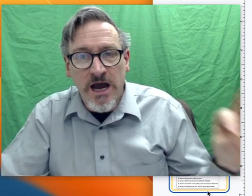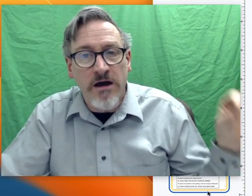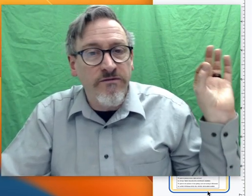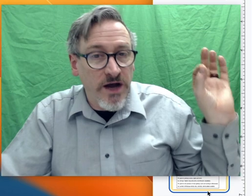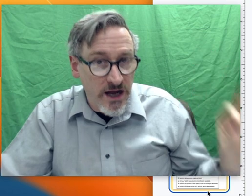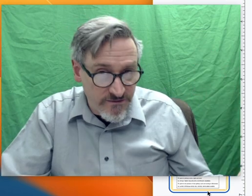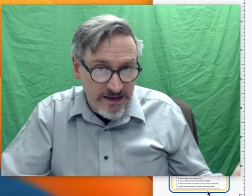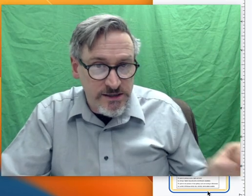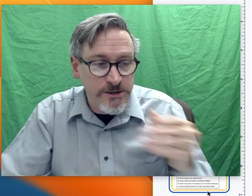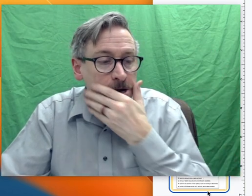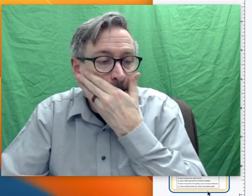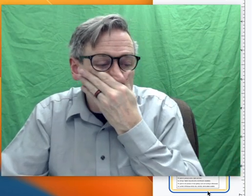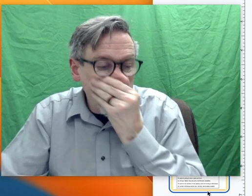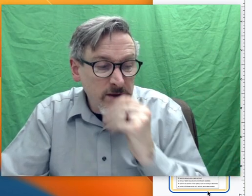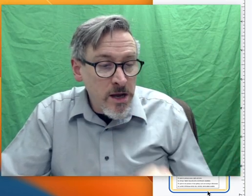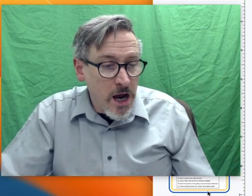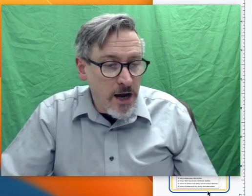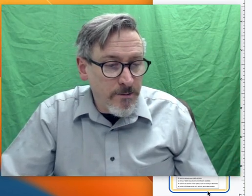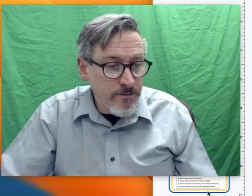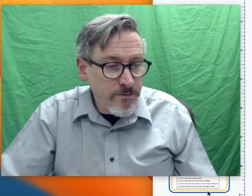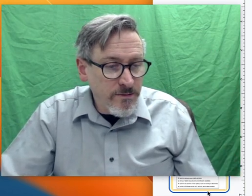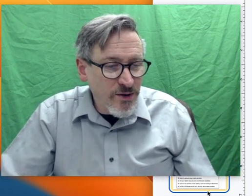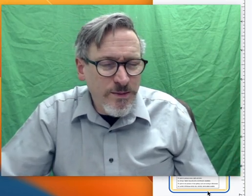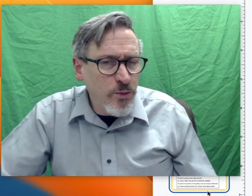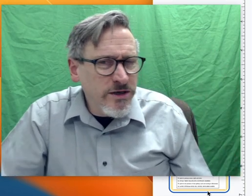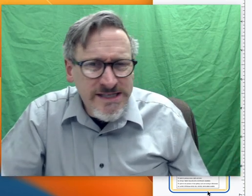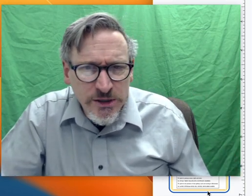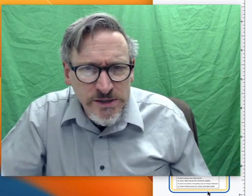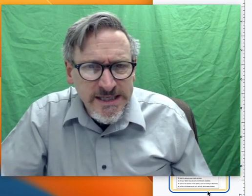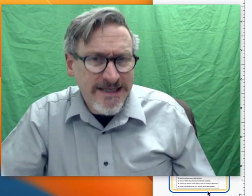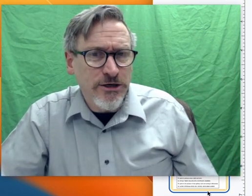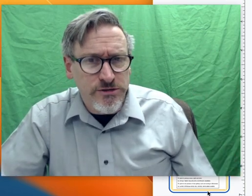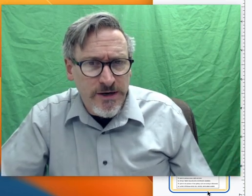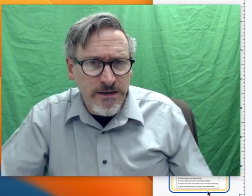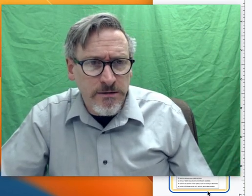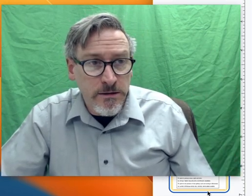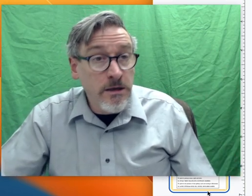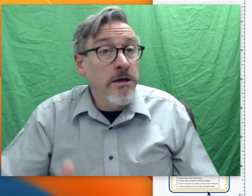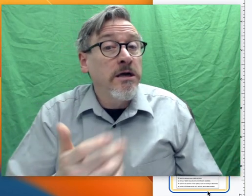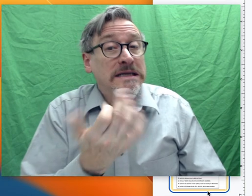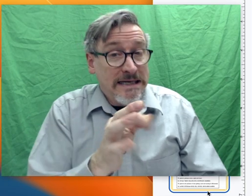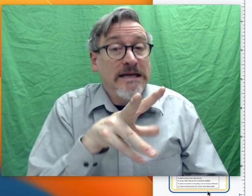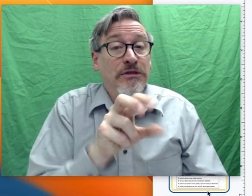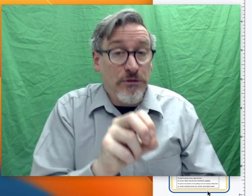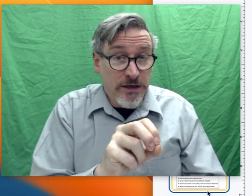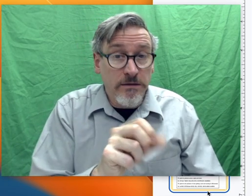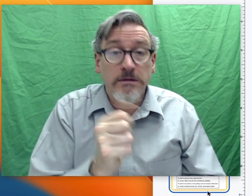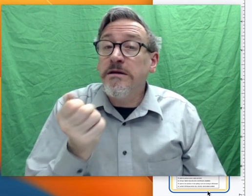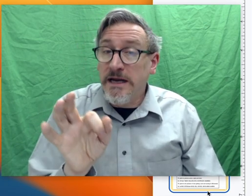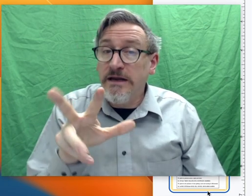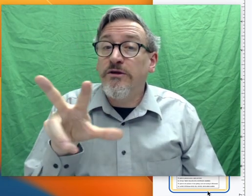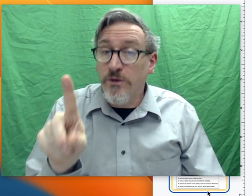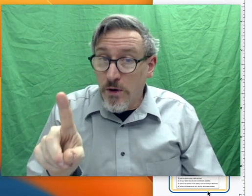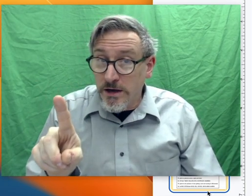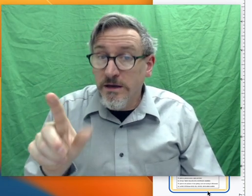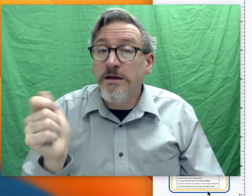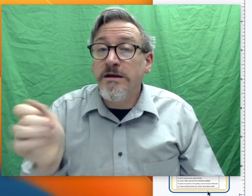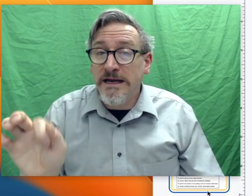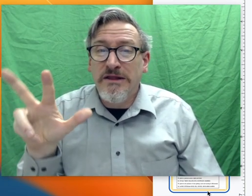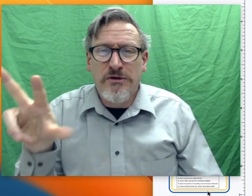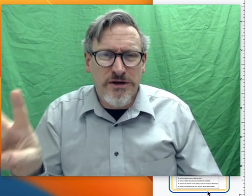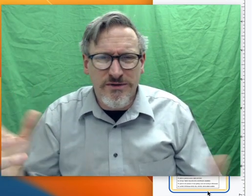Sequencing of events. It would be weird to sequence years, right? 1930,